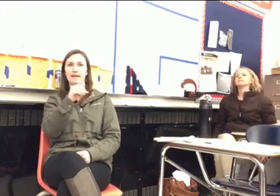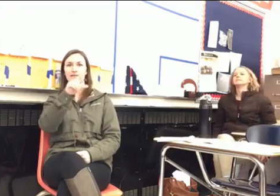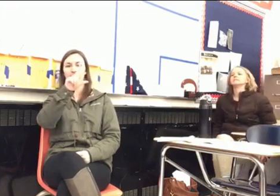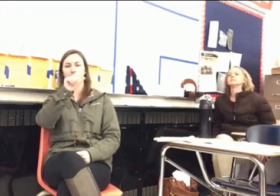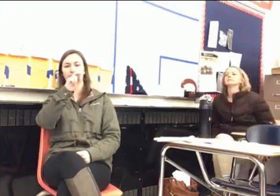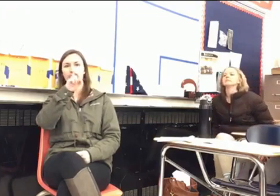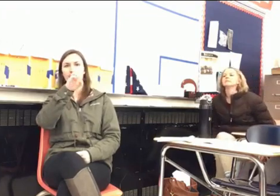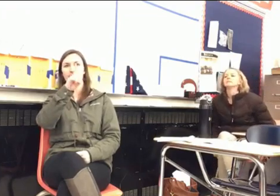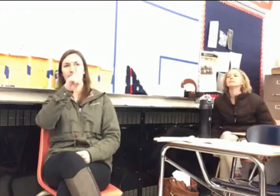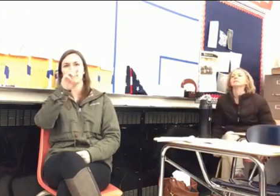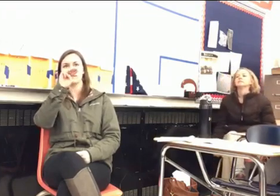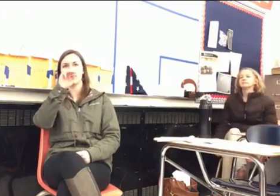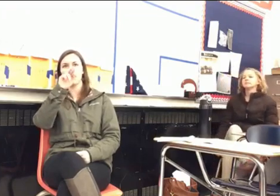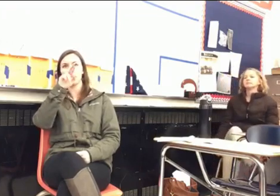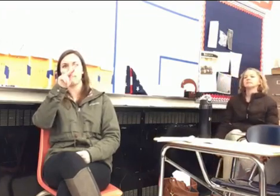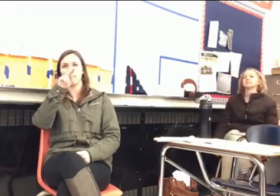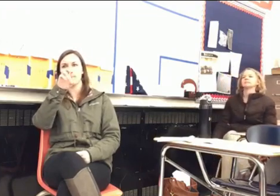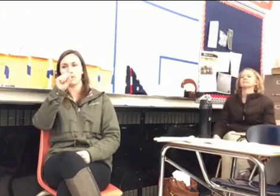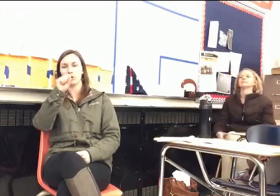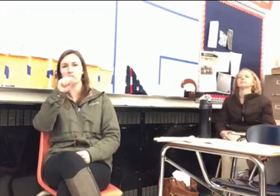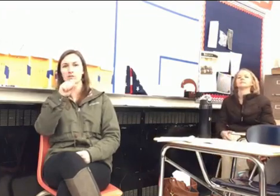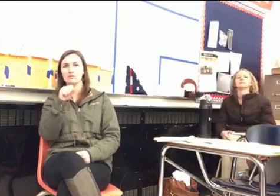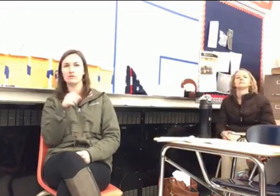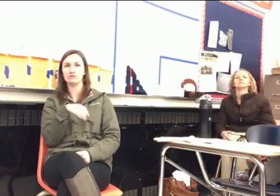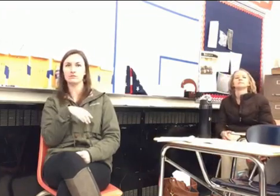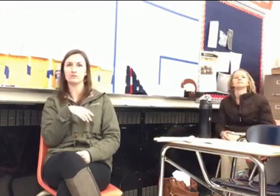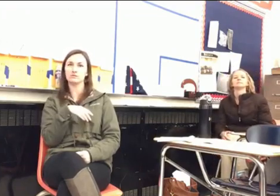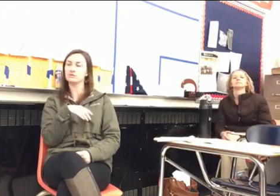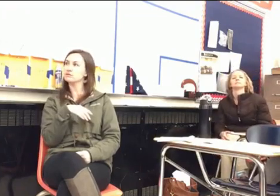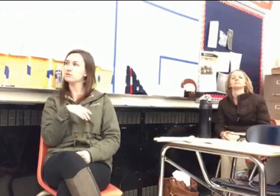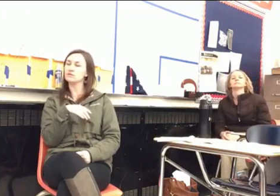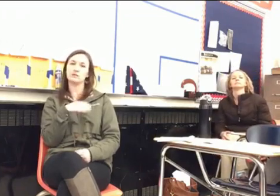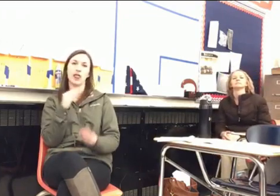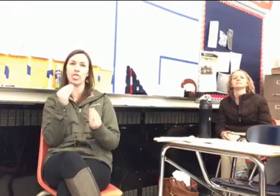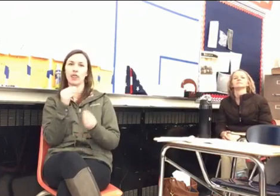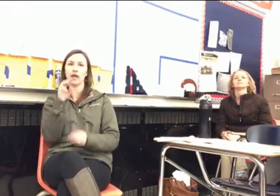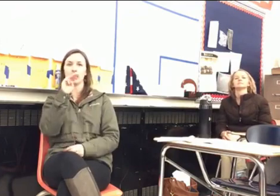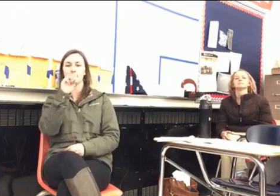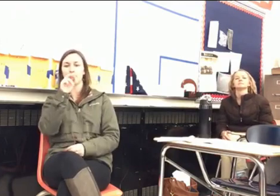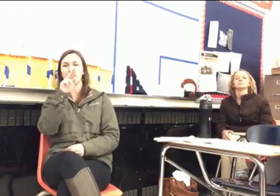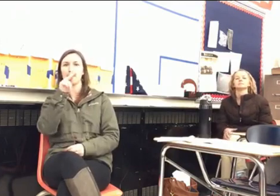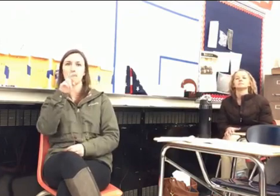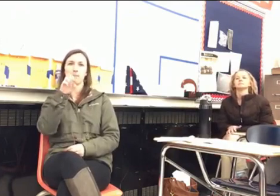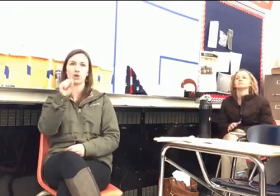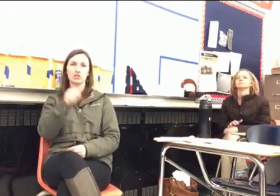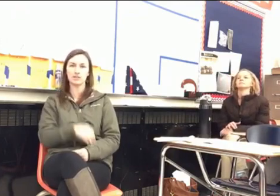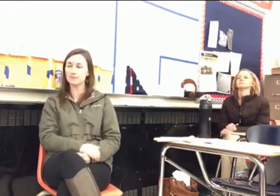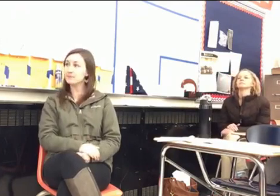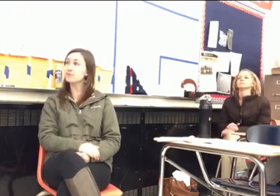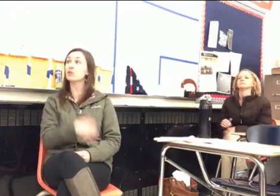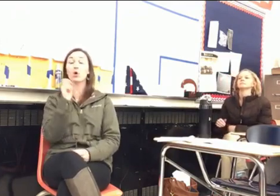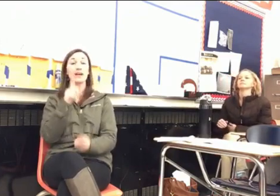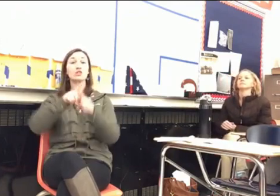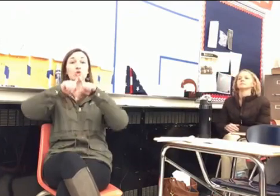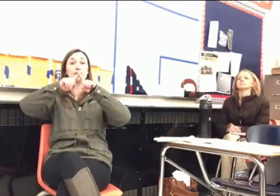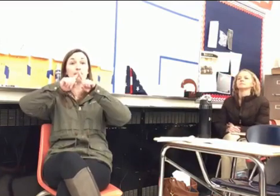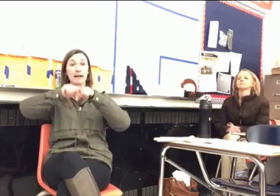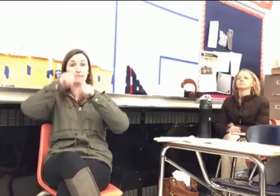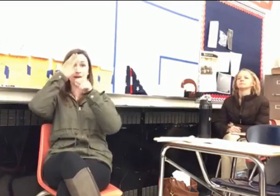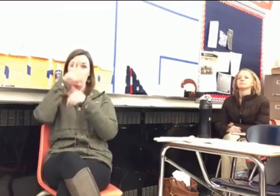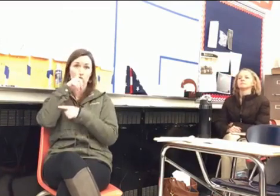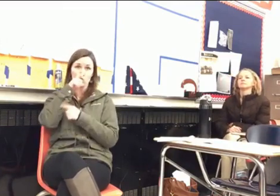Now, what happens with the landmarks and monuments is that it also gives the president the power to create these. Presidents, depending on which political party they